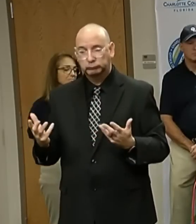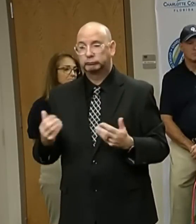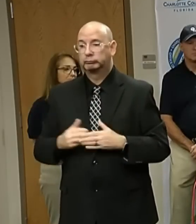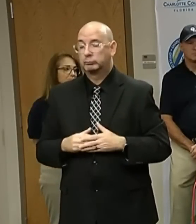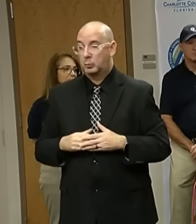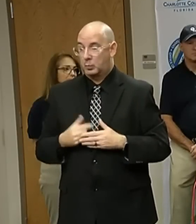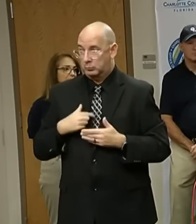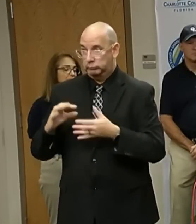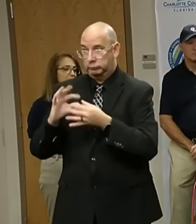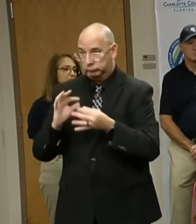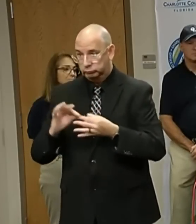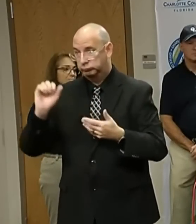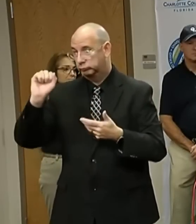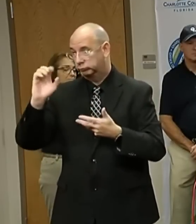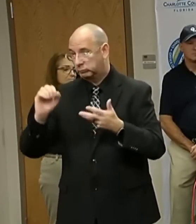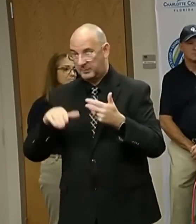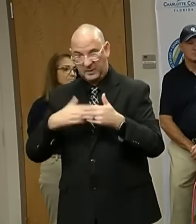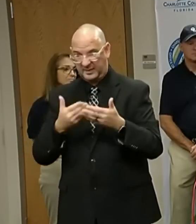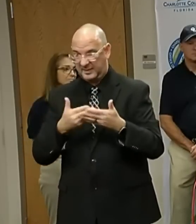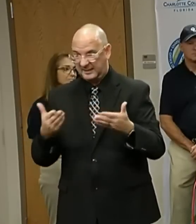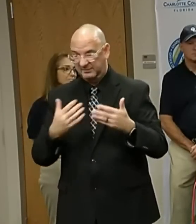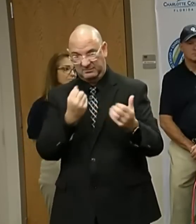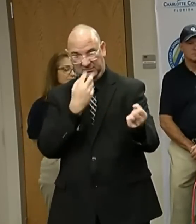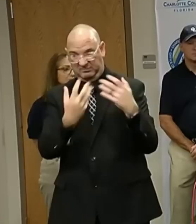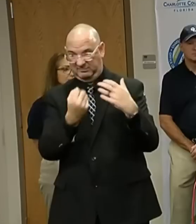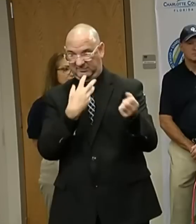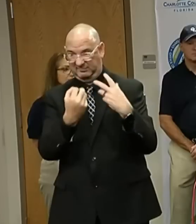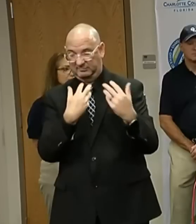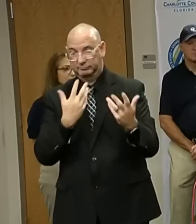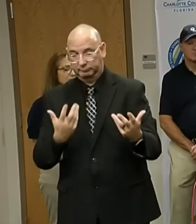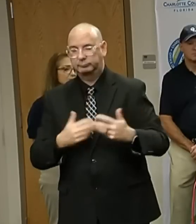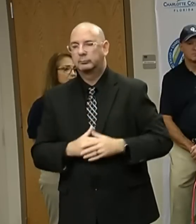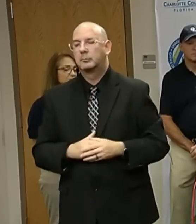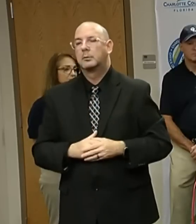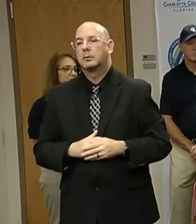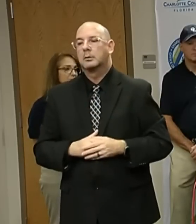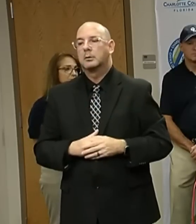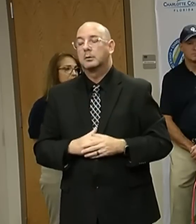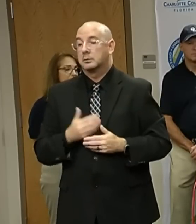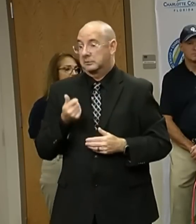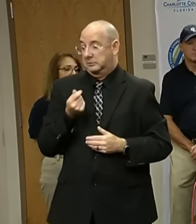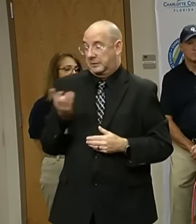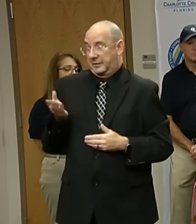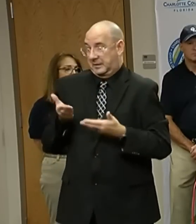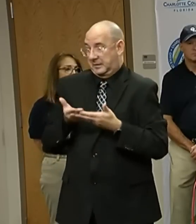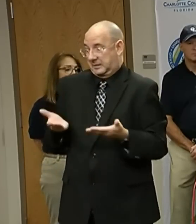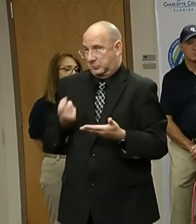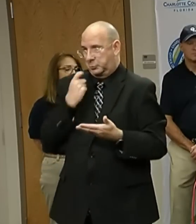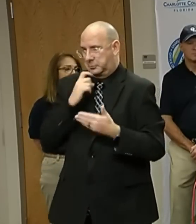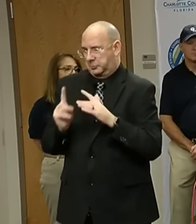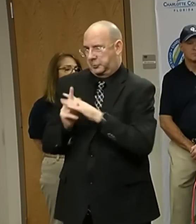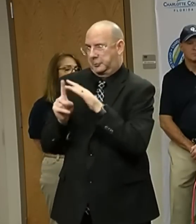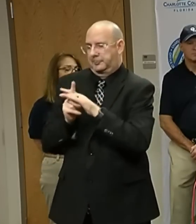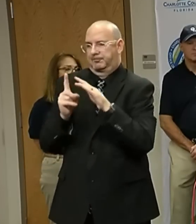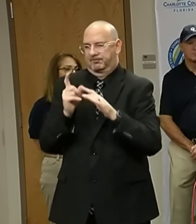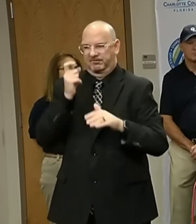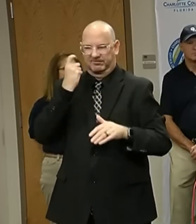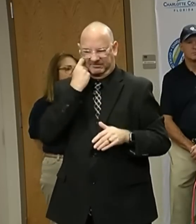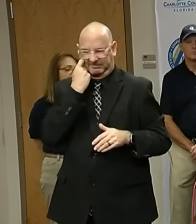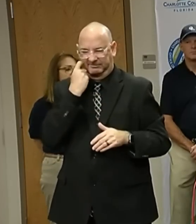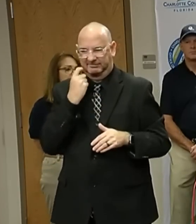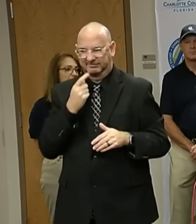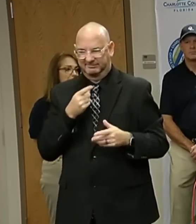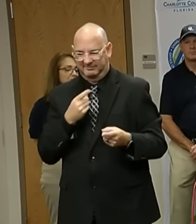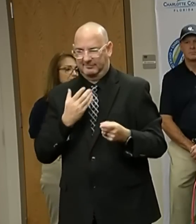provided. There were a couple of handful of missions that have just come up in the last couple of minutes. I'm proud to report that we are